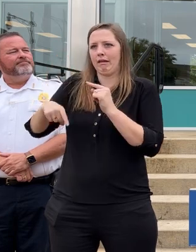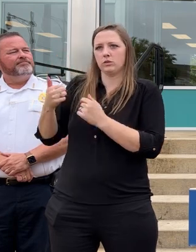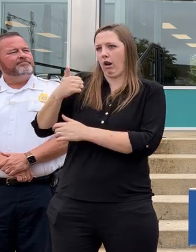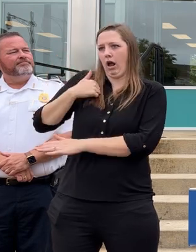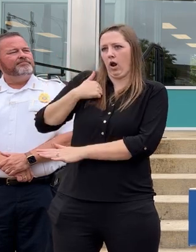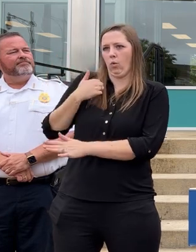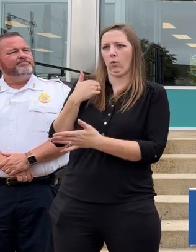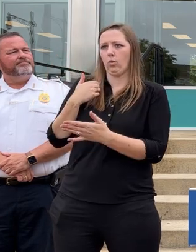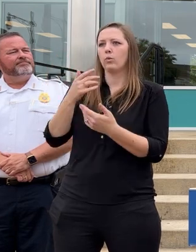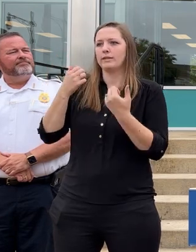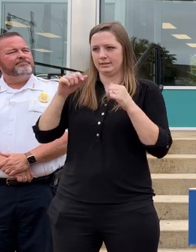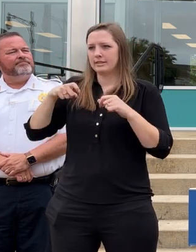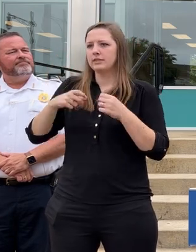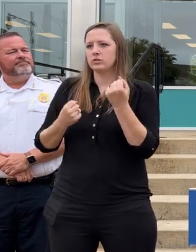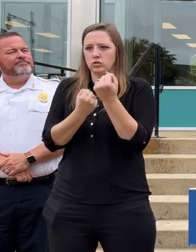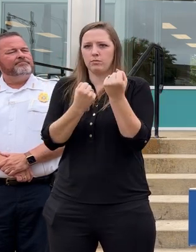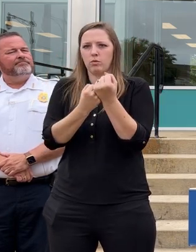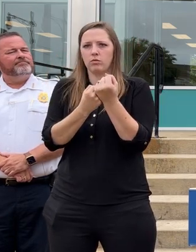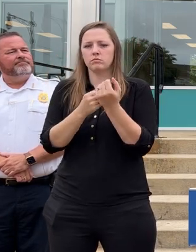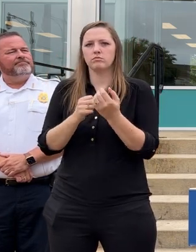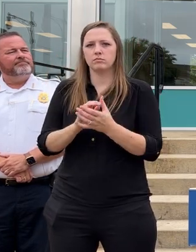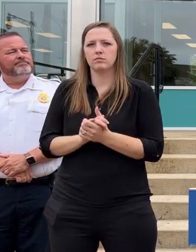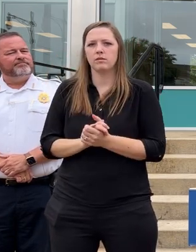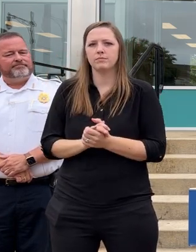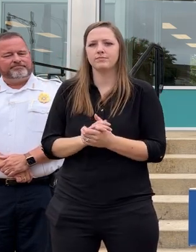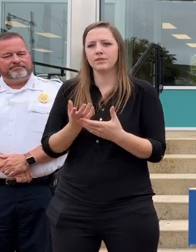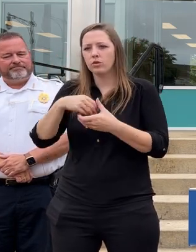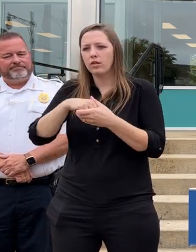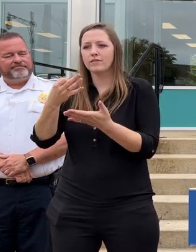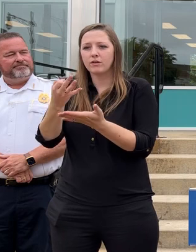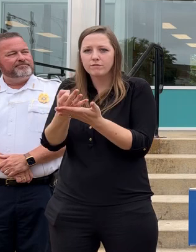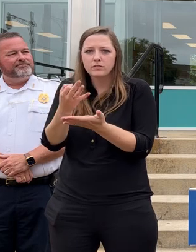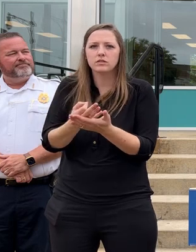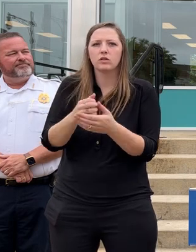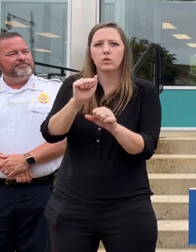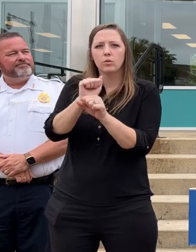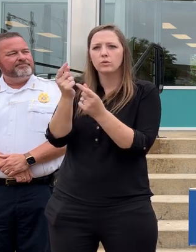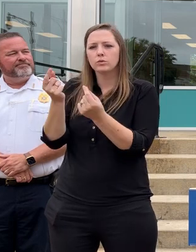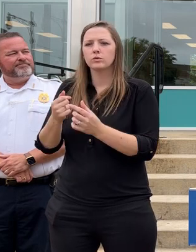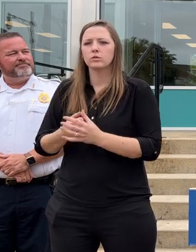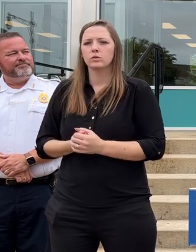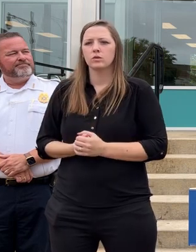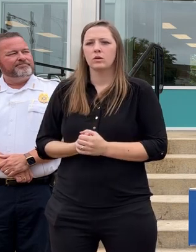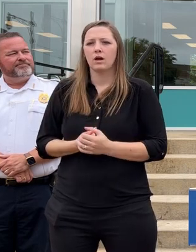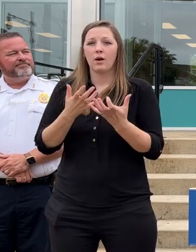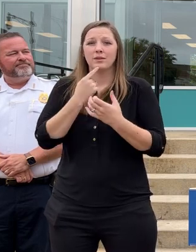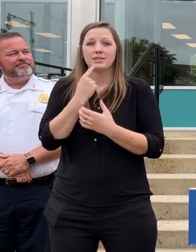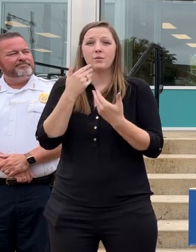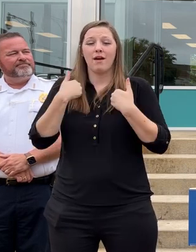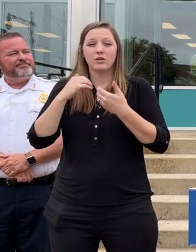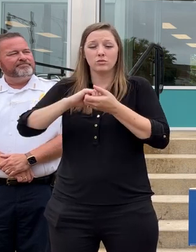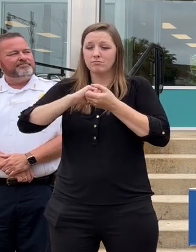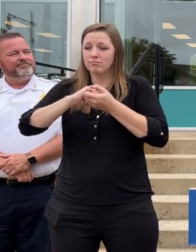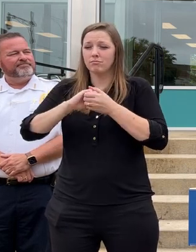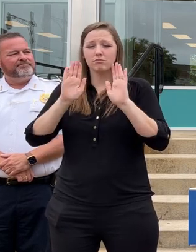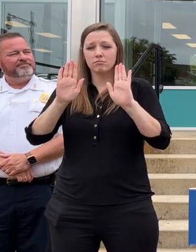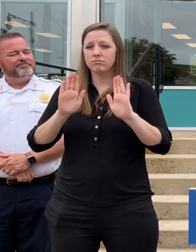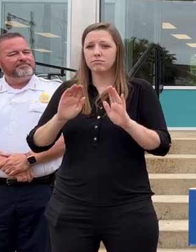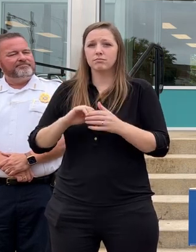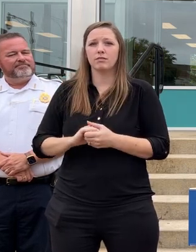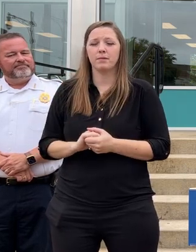of our partners in the Erie County Legislature, including funding the work that we do. And I want to say that we have a great partner in the chairwoman of the Erie